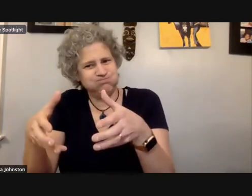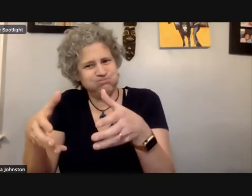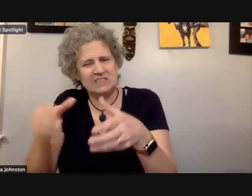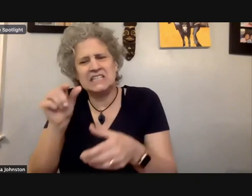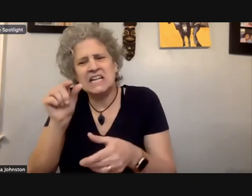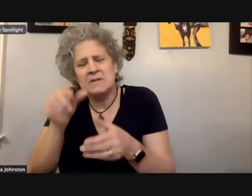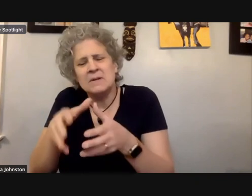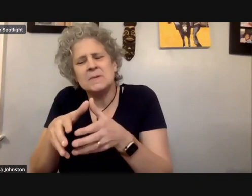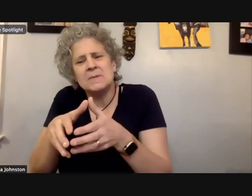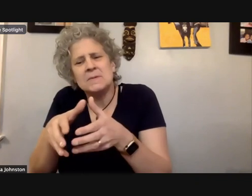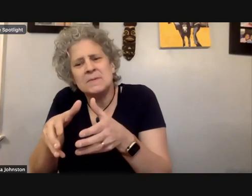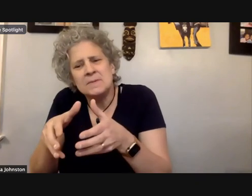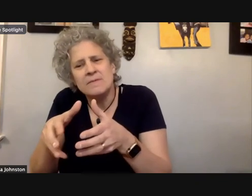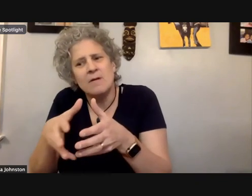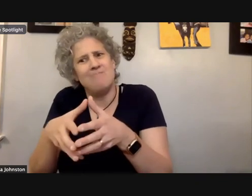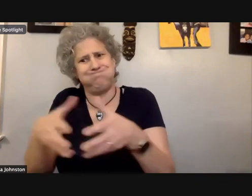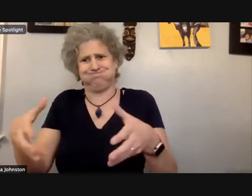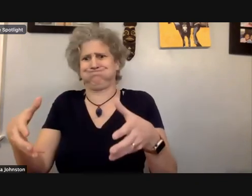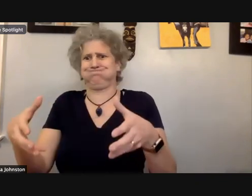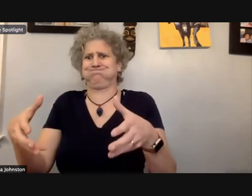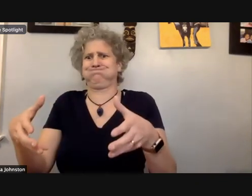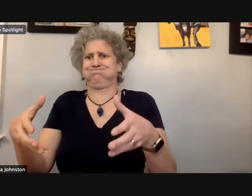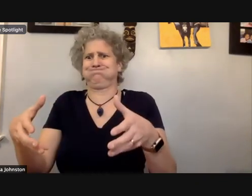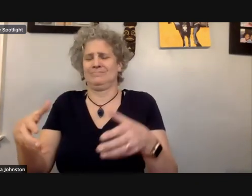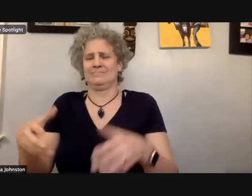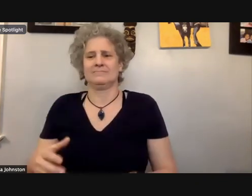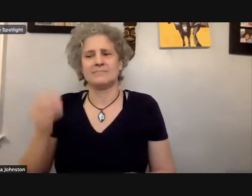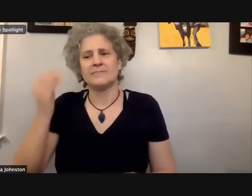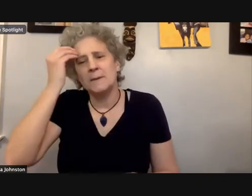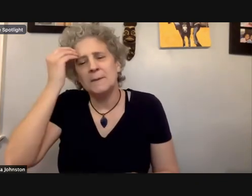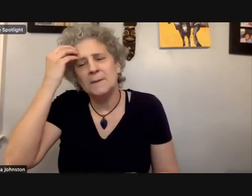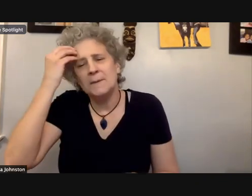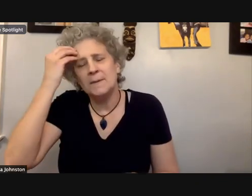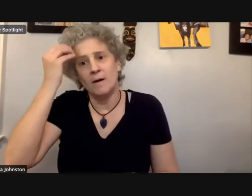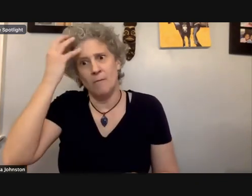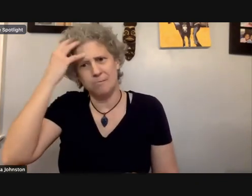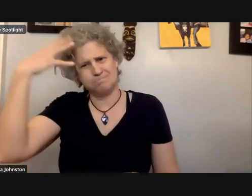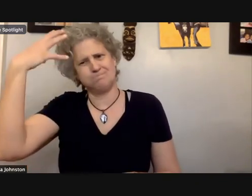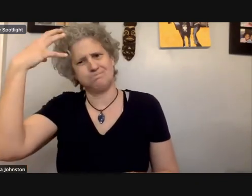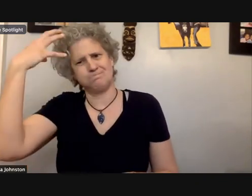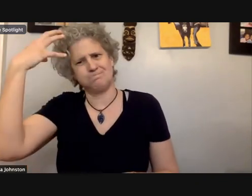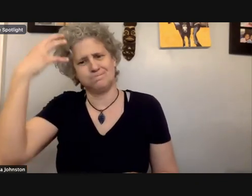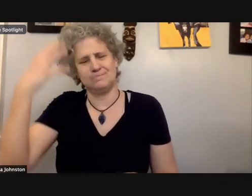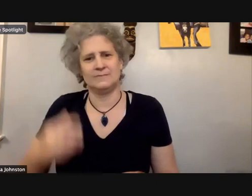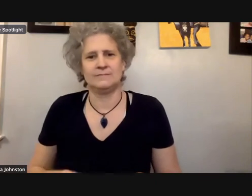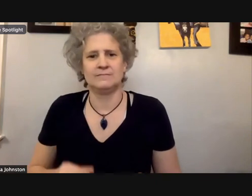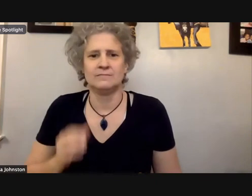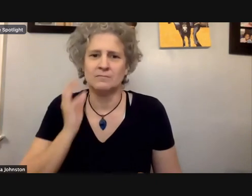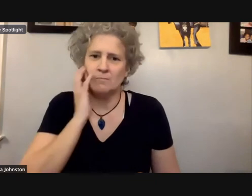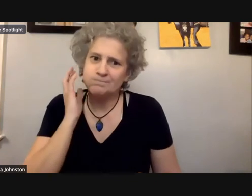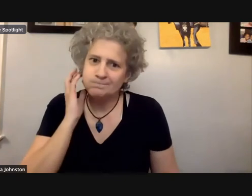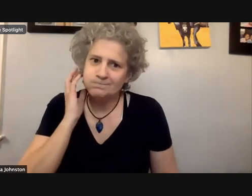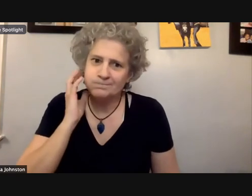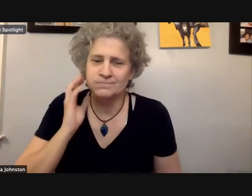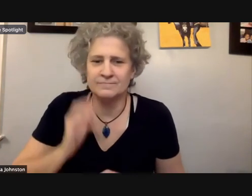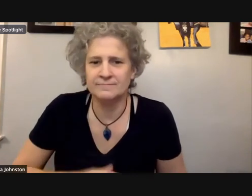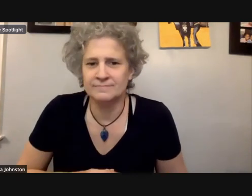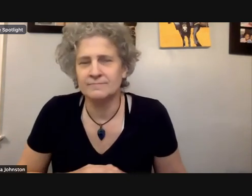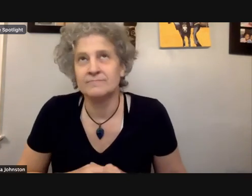would be awkward. So I'm going to talk about my foot and then it being swollen, and then depending on the severity and degree of the